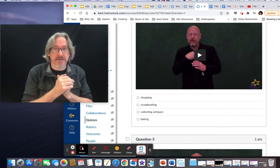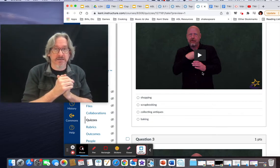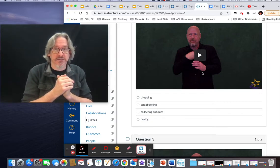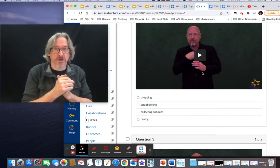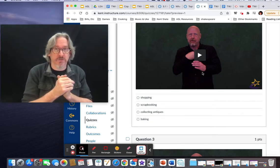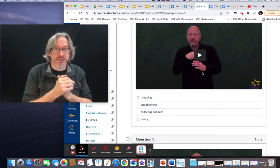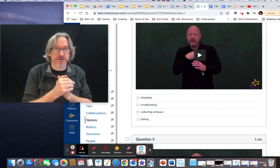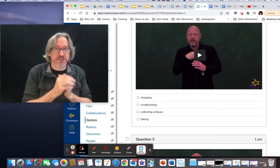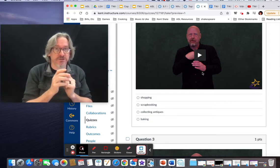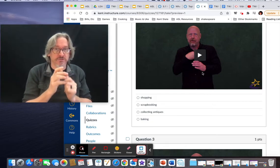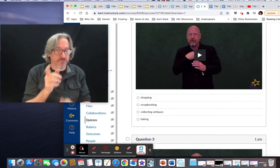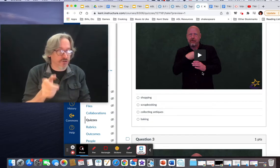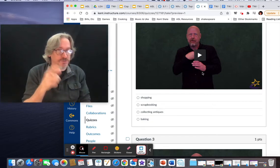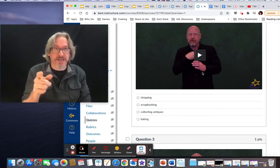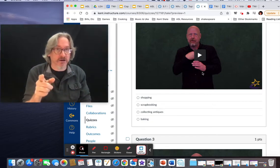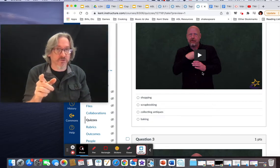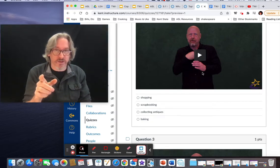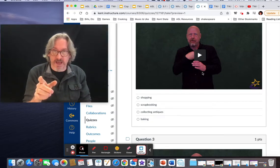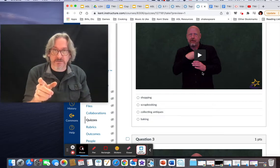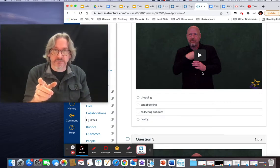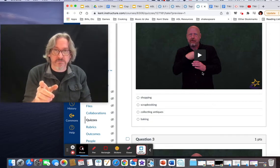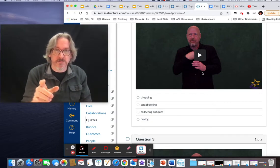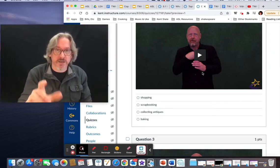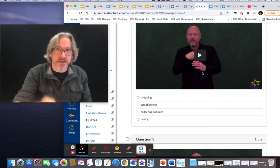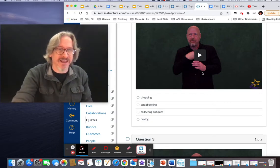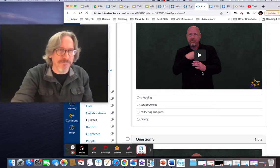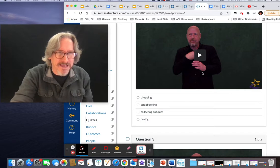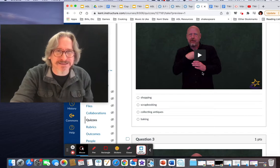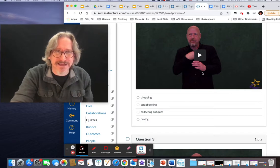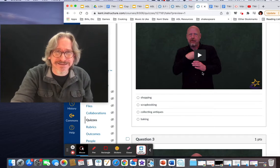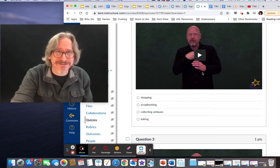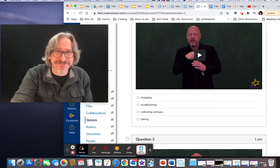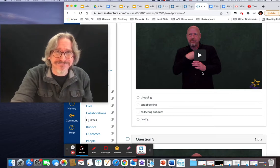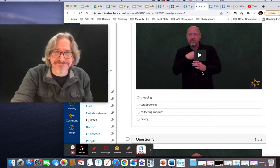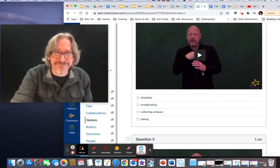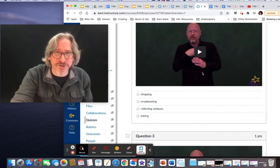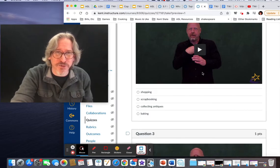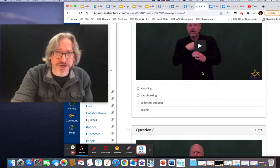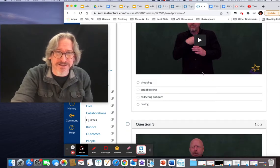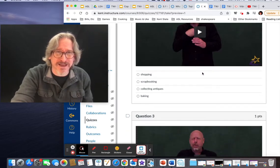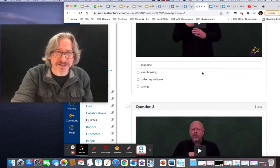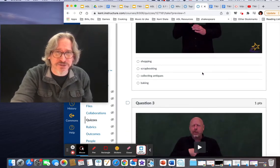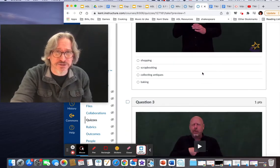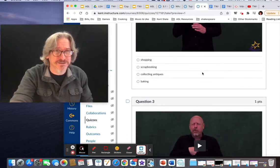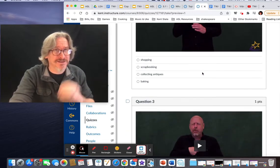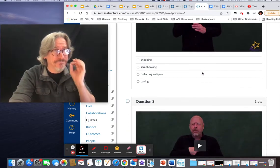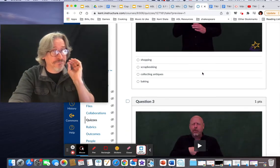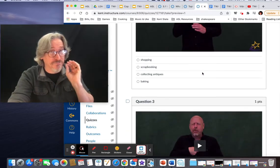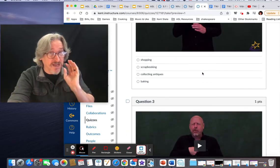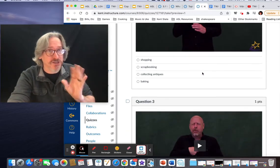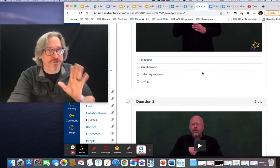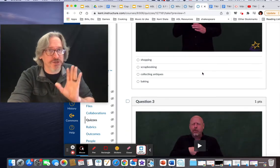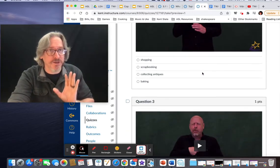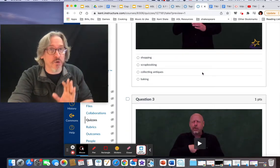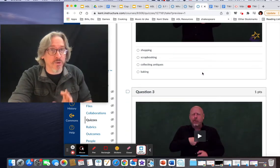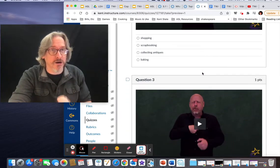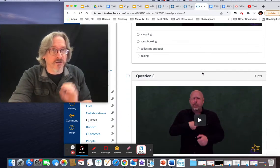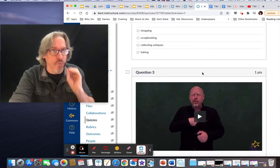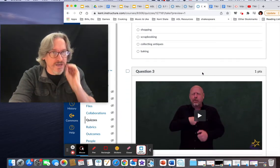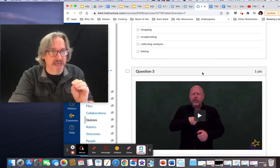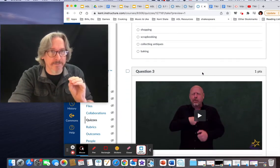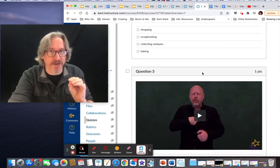And so I want you to just be careful with that. It makes sense when you look at the answers. I just want you to be